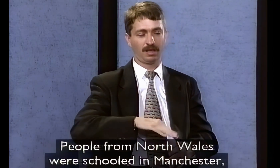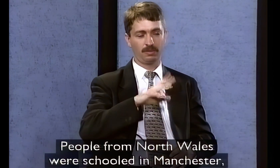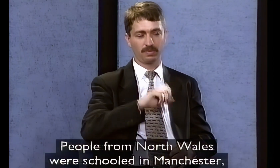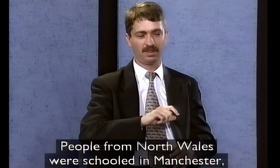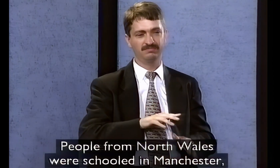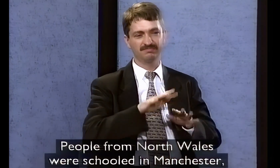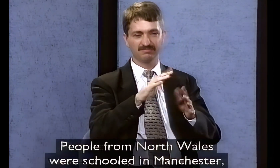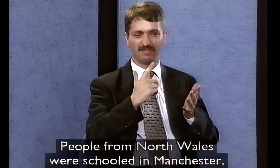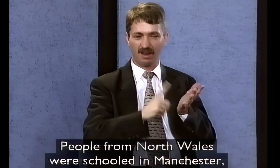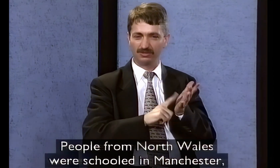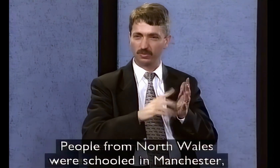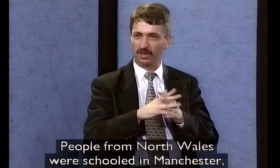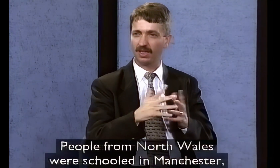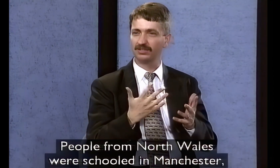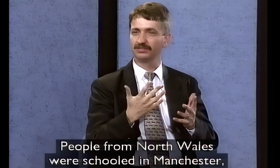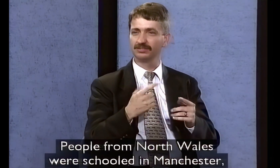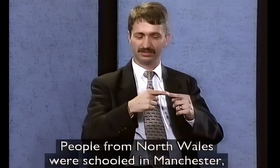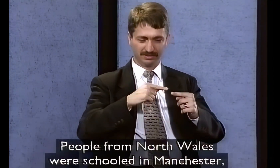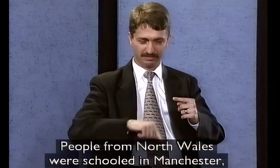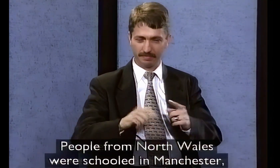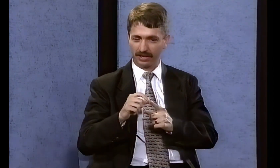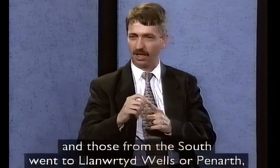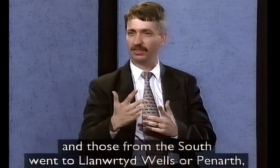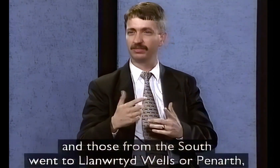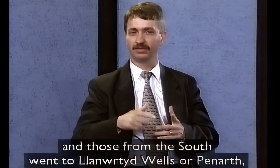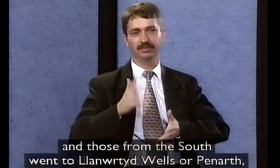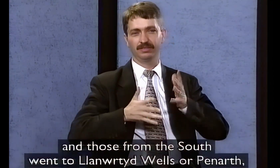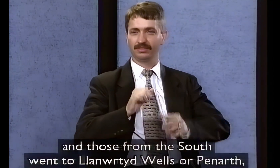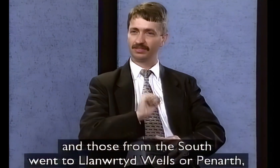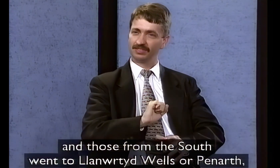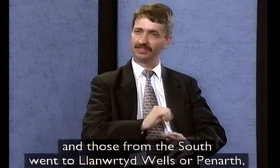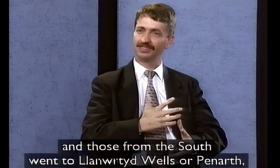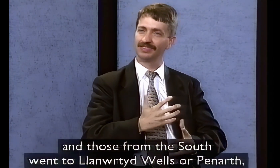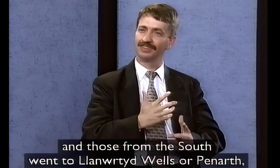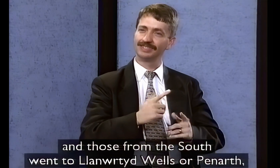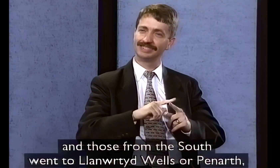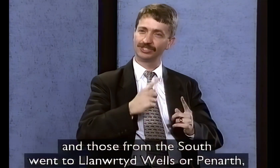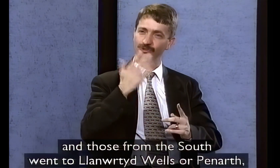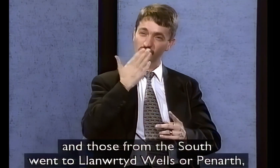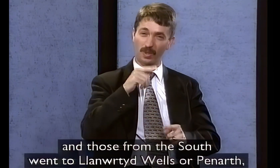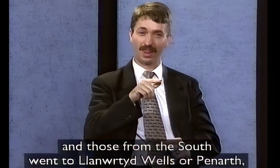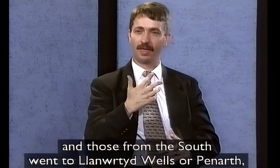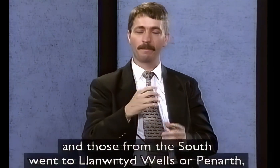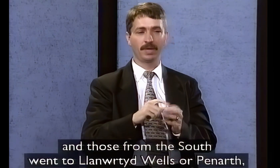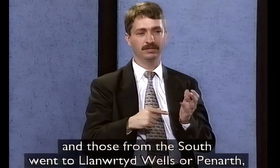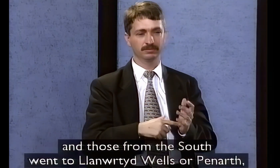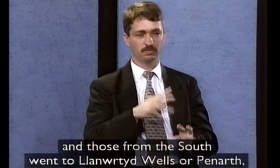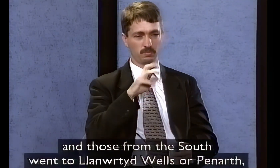in Manchester, and those from the South went to Llanwrtyd Wells or Penarth. So the signing influence depends on the school they